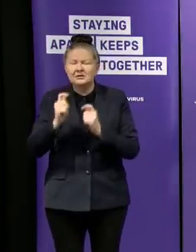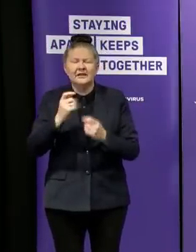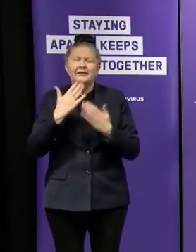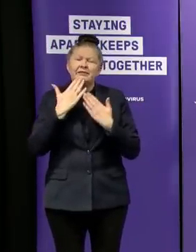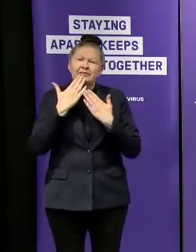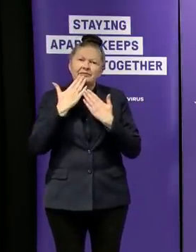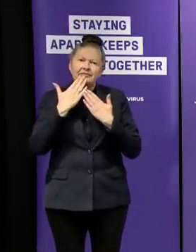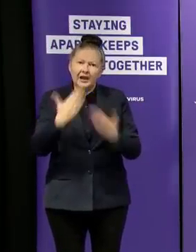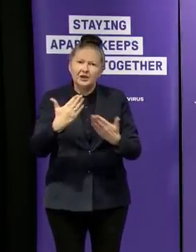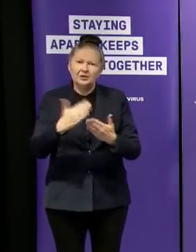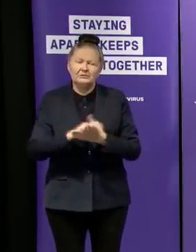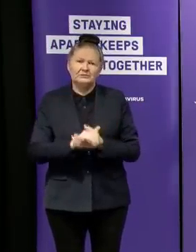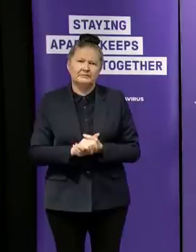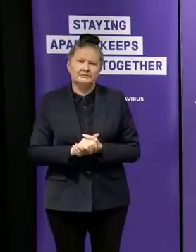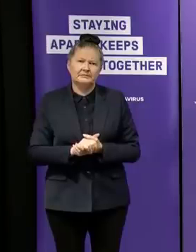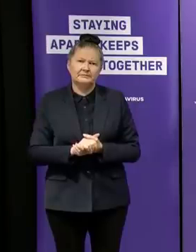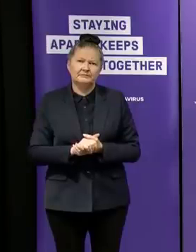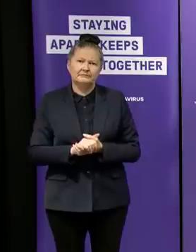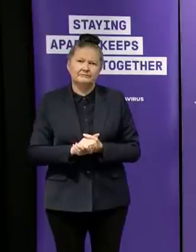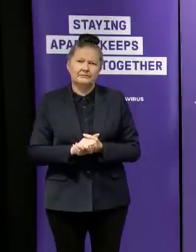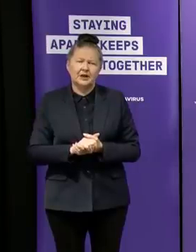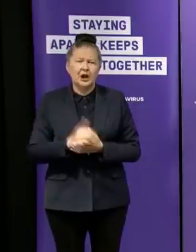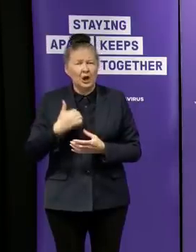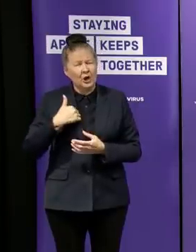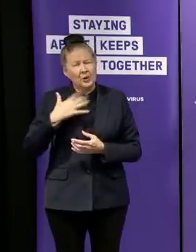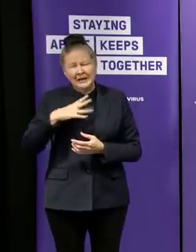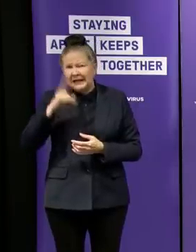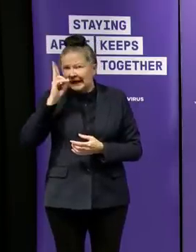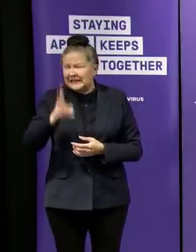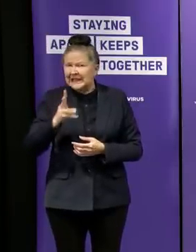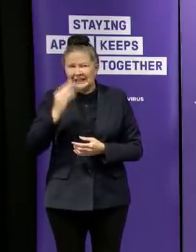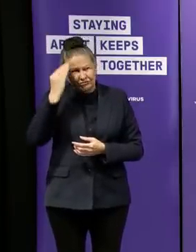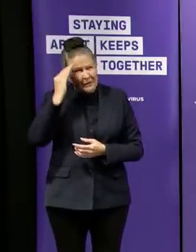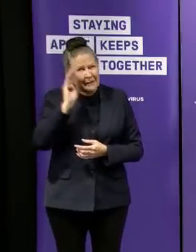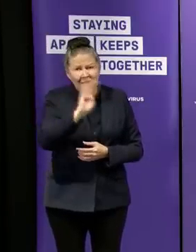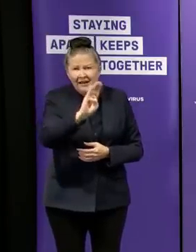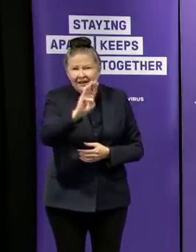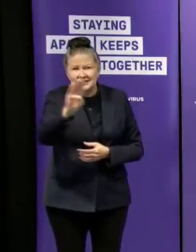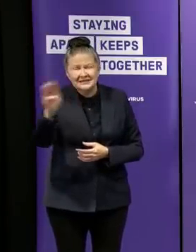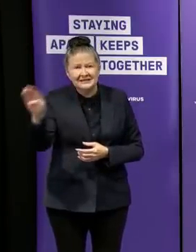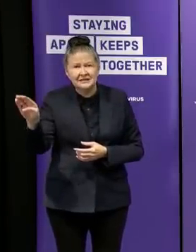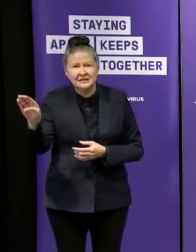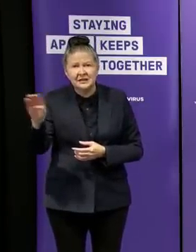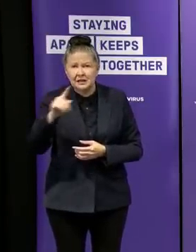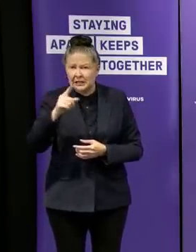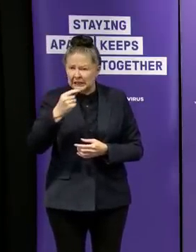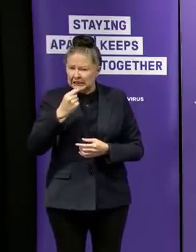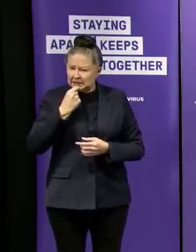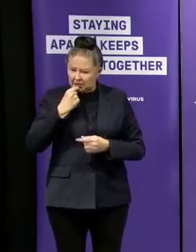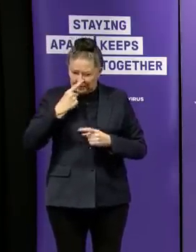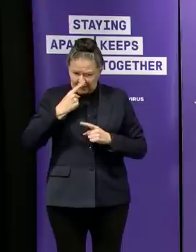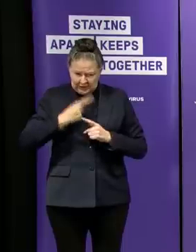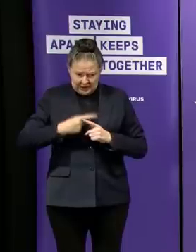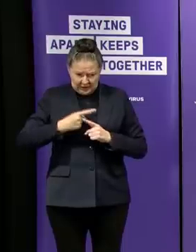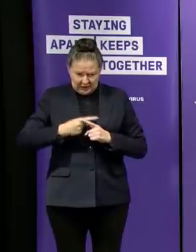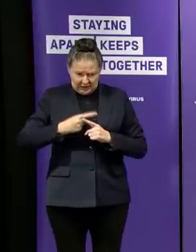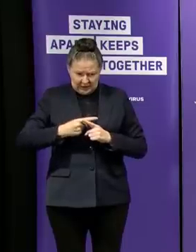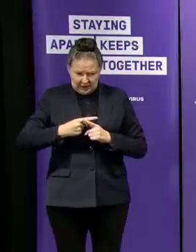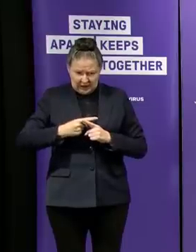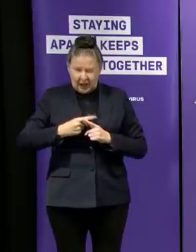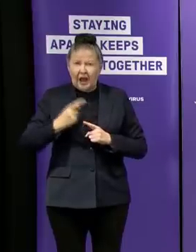reiterate, at the earliest possible time, with even the most mild of symptoms, people need to get